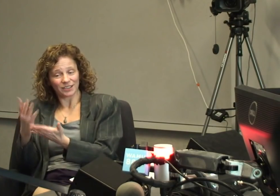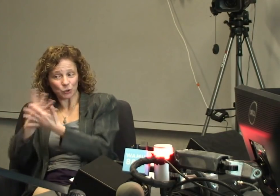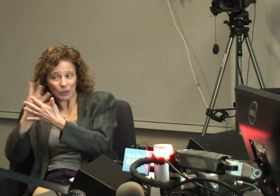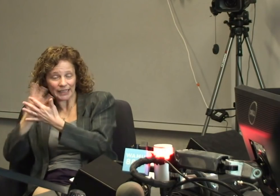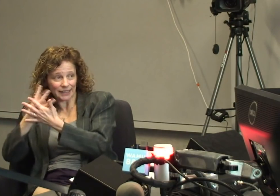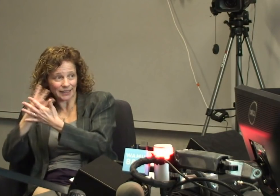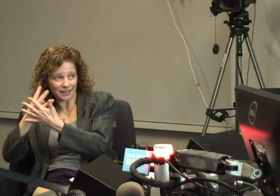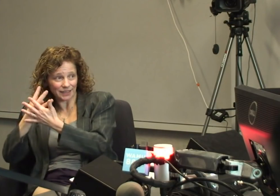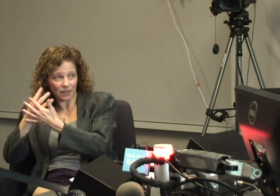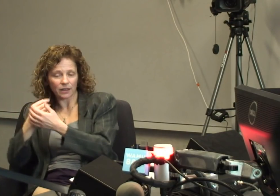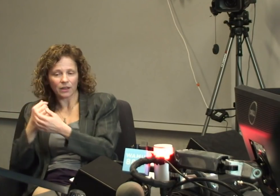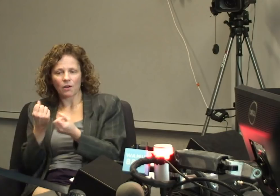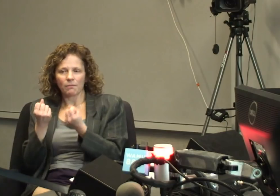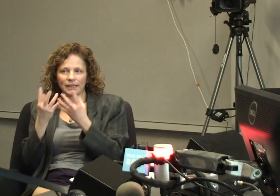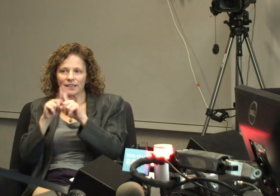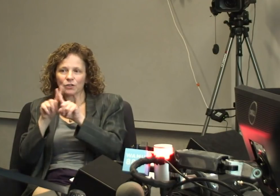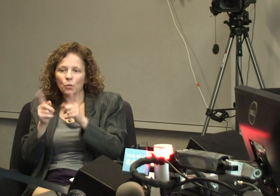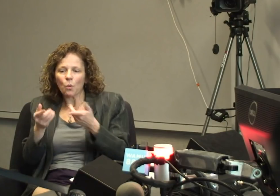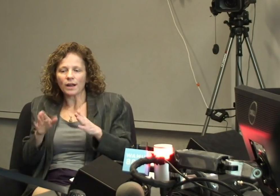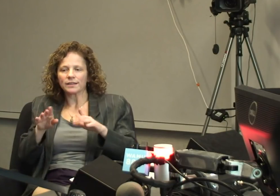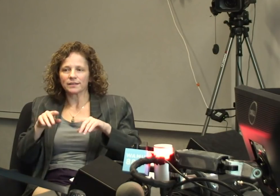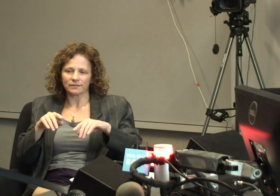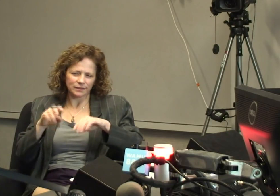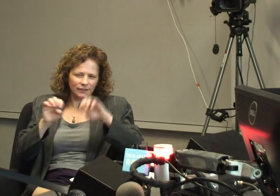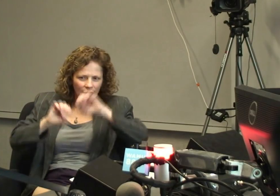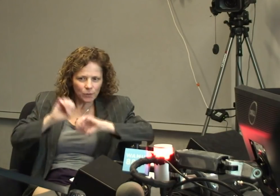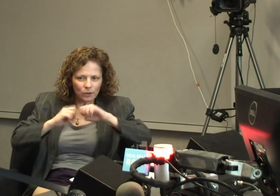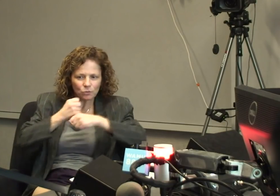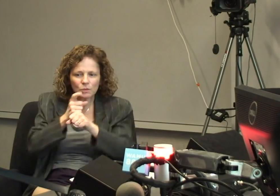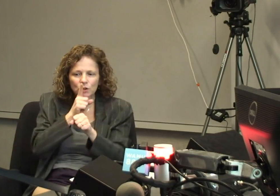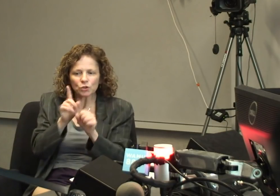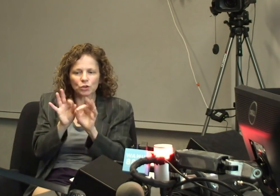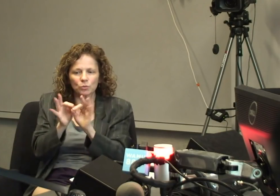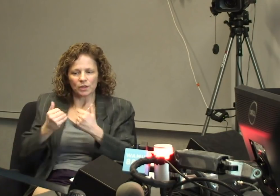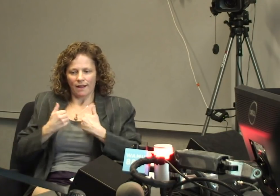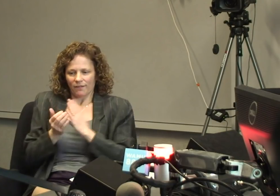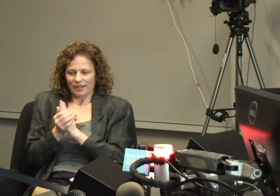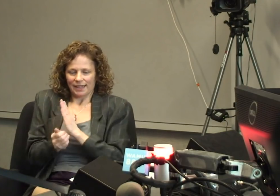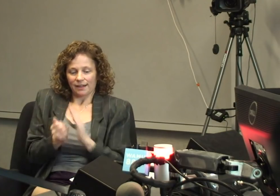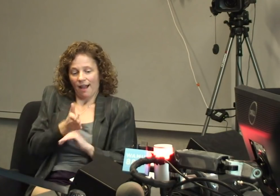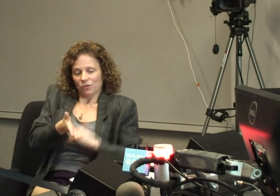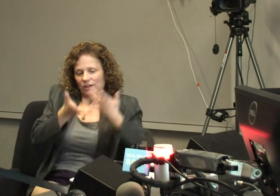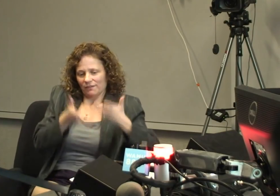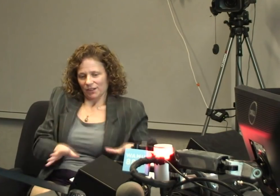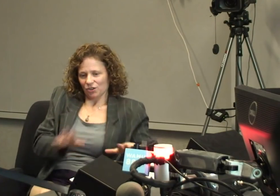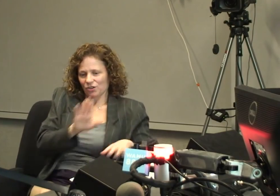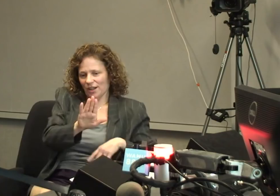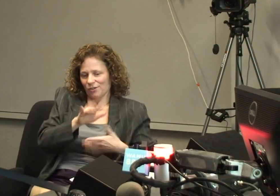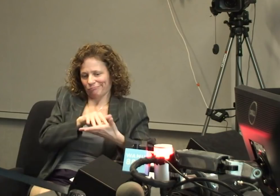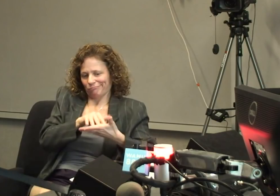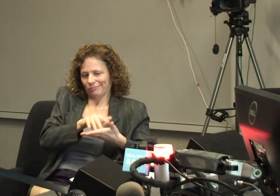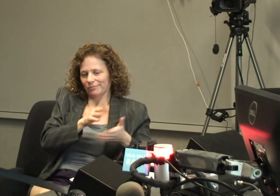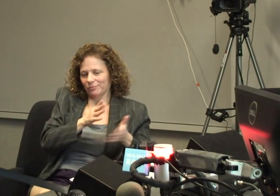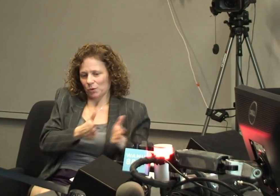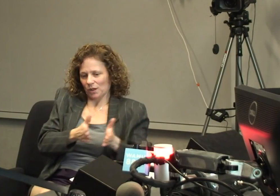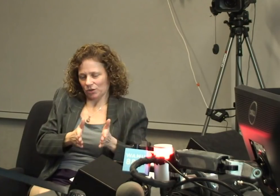individual agencies will offer screening tests as well to vet their interpreters before hire. So there are a number of ways that we can evaluate interpreter skills even after